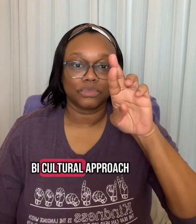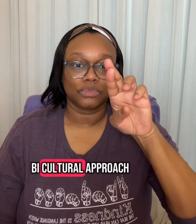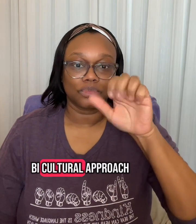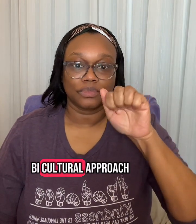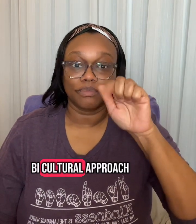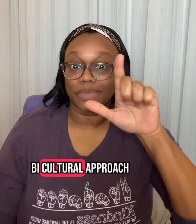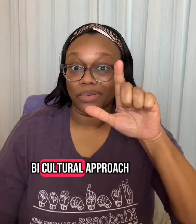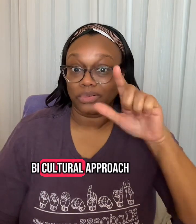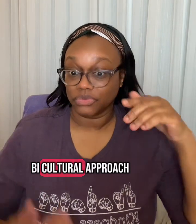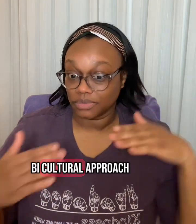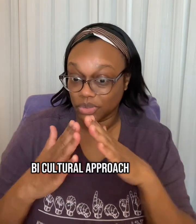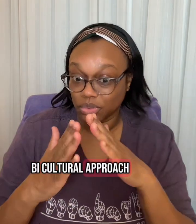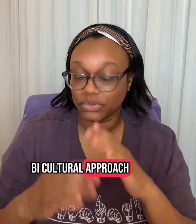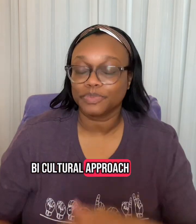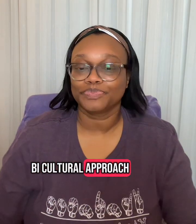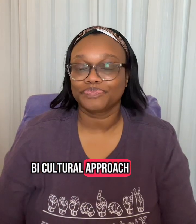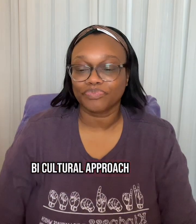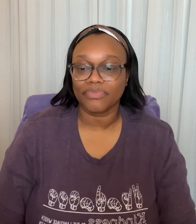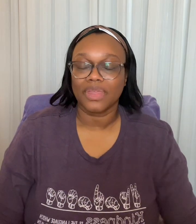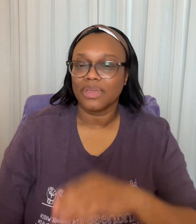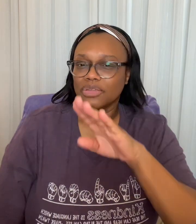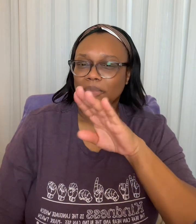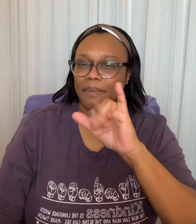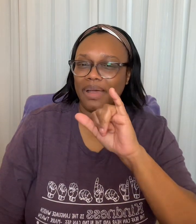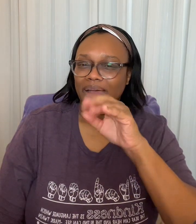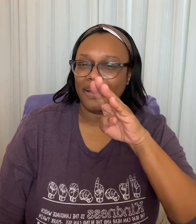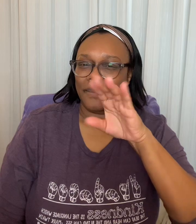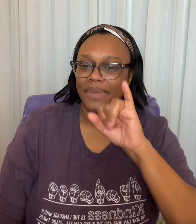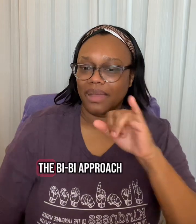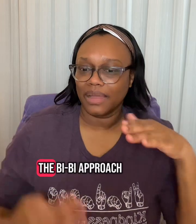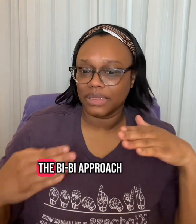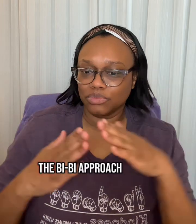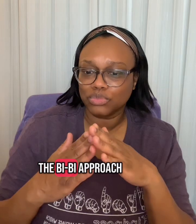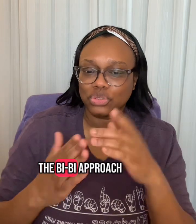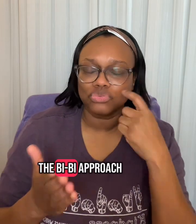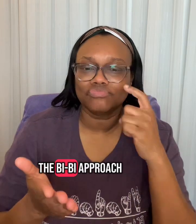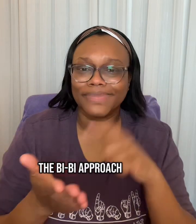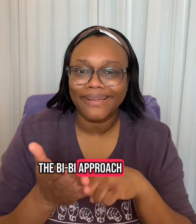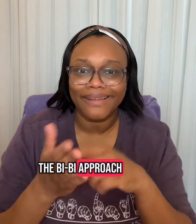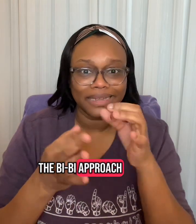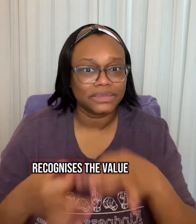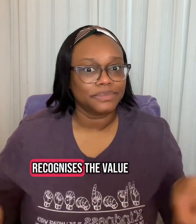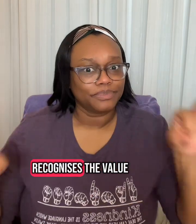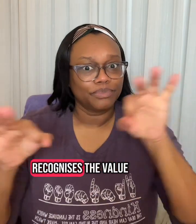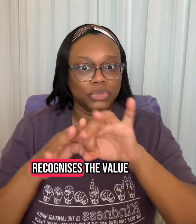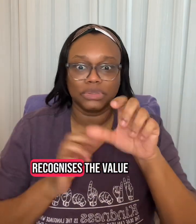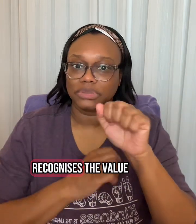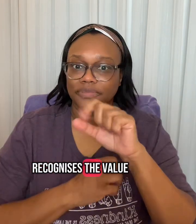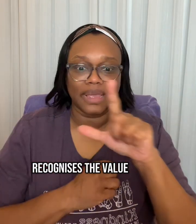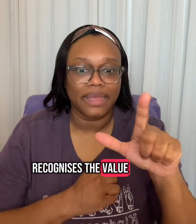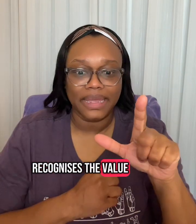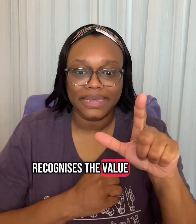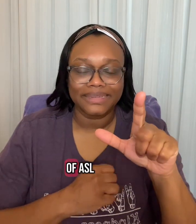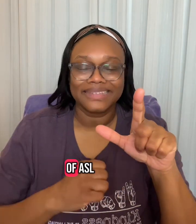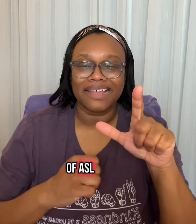bicultural approach. The bye-bye approach recognizes the value of